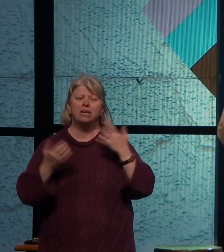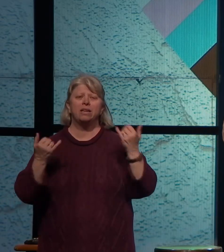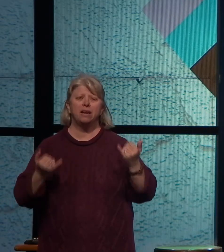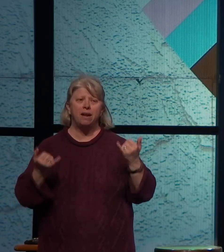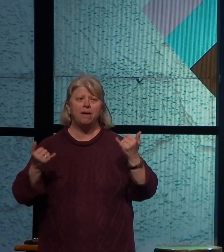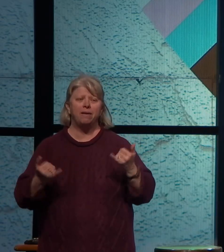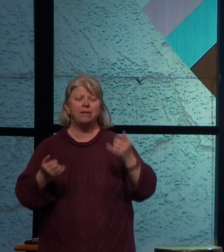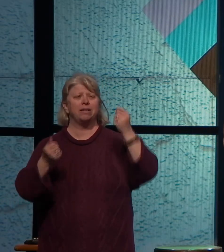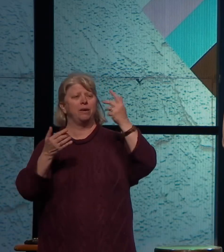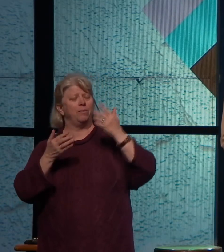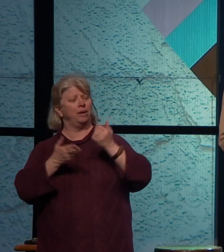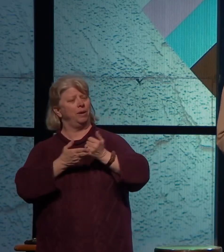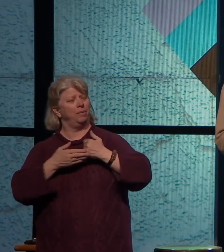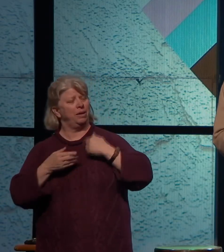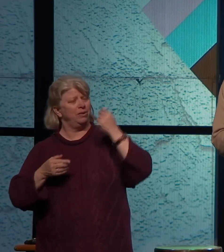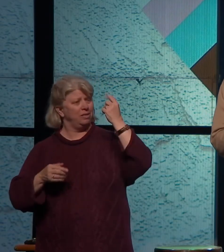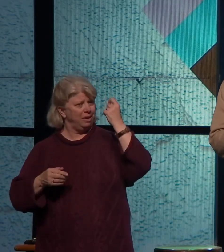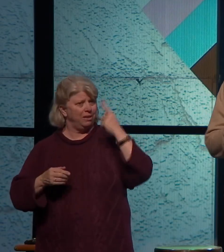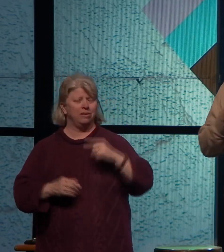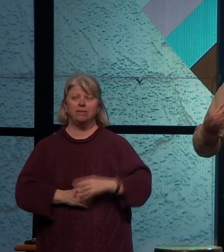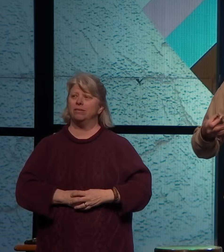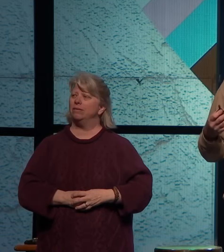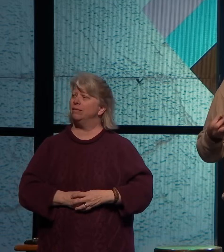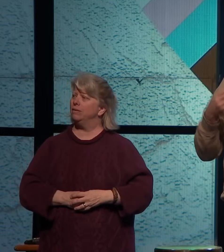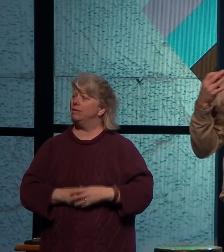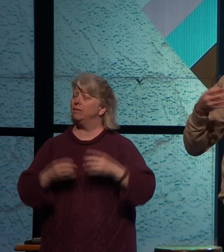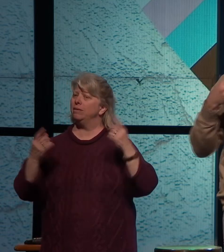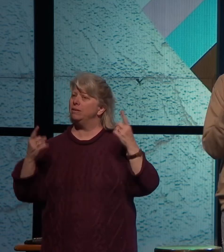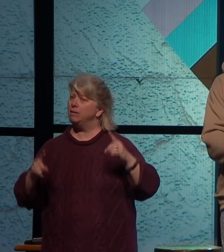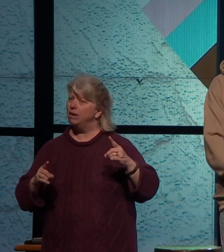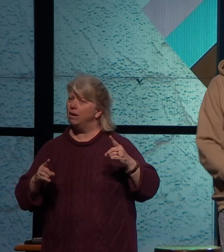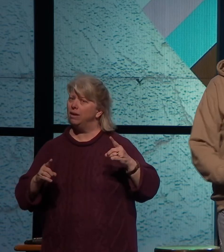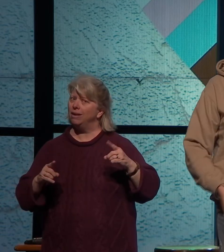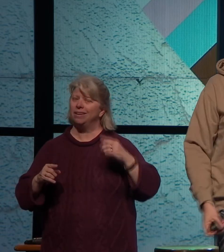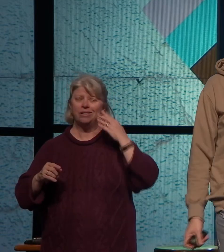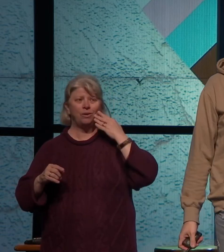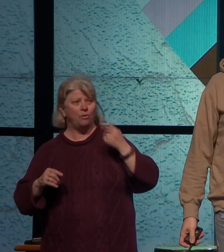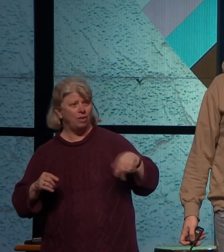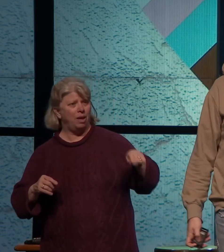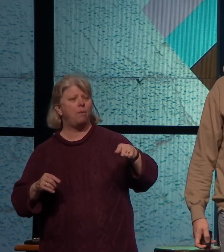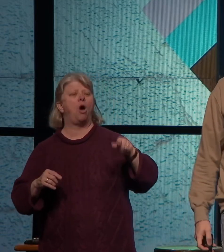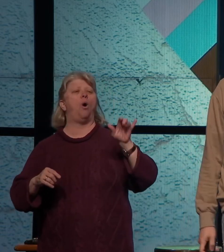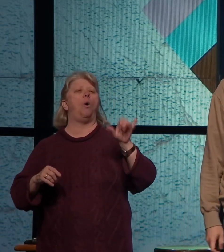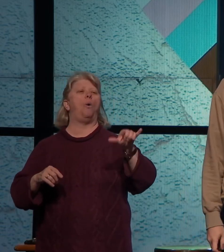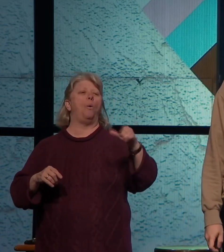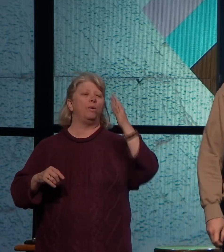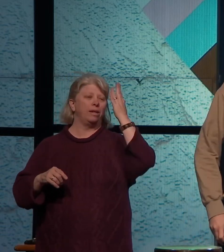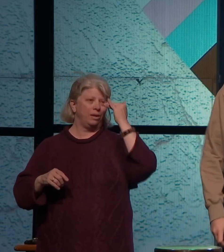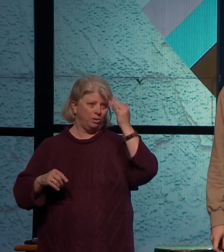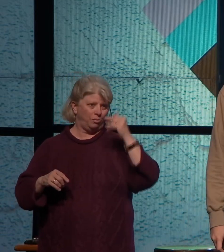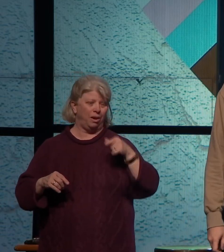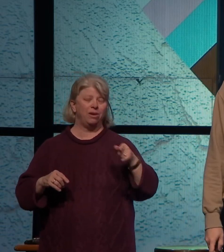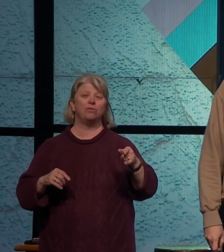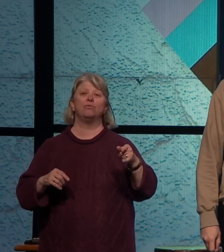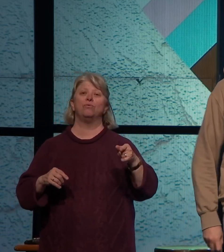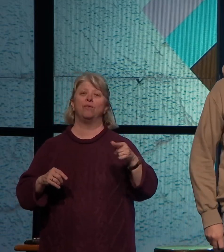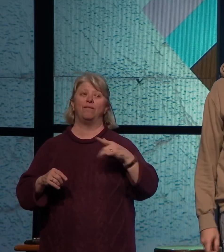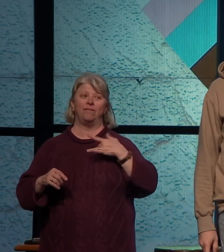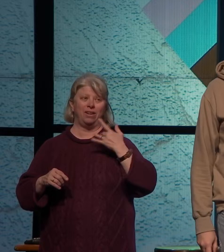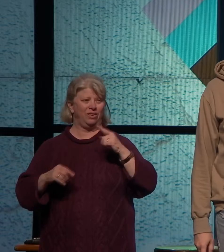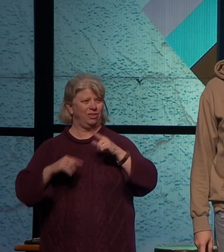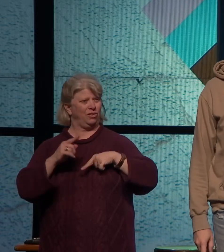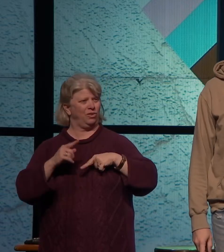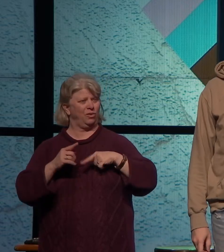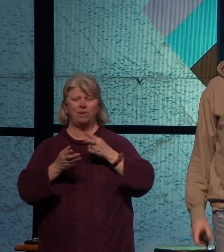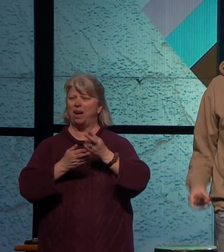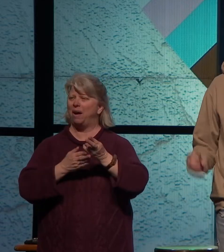Like, help me understand. And then all of a sudden I can get to know them, and I'm like, oh, that's why you felt like you couldn't